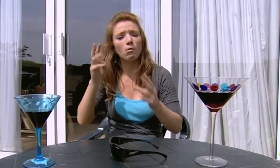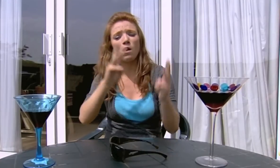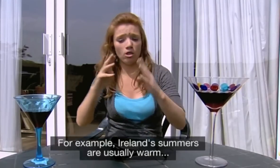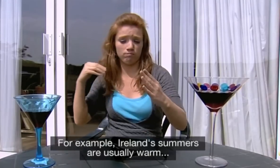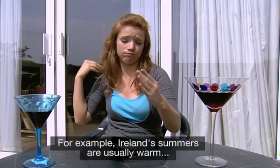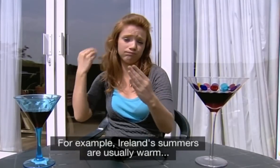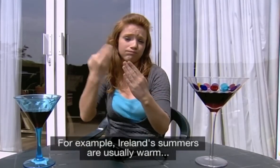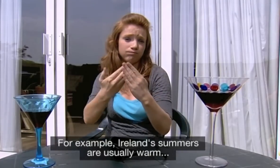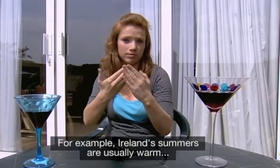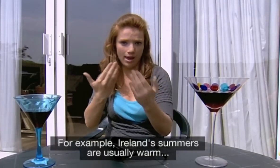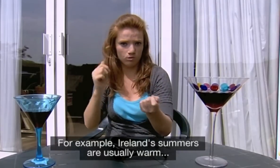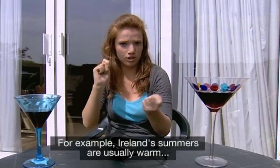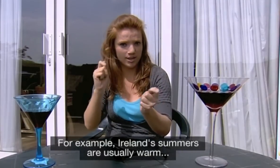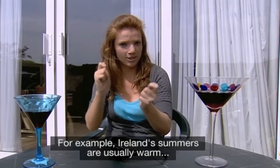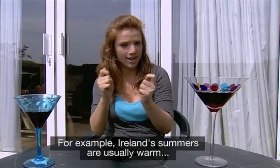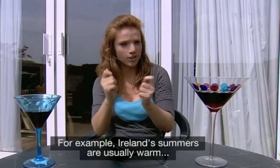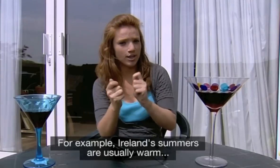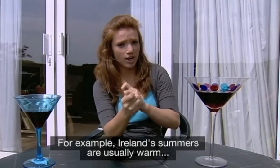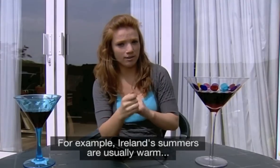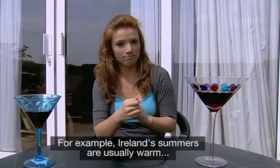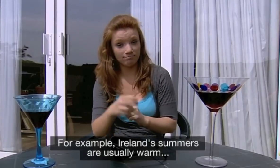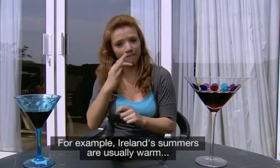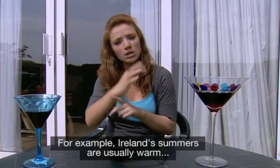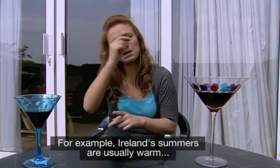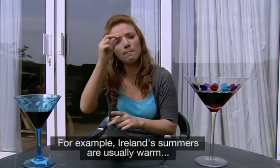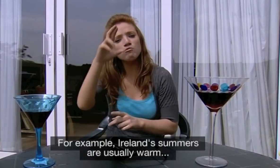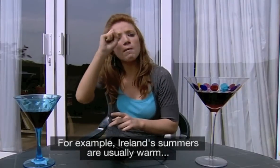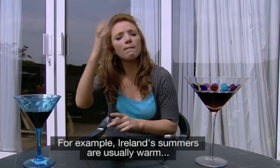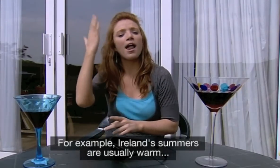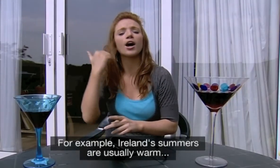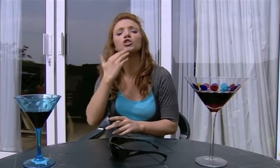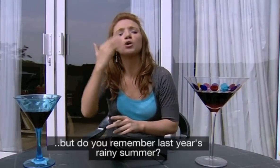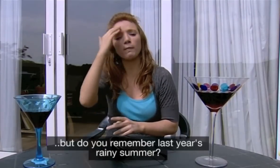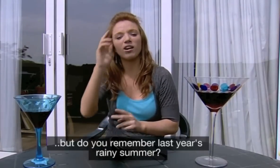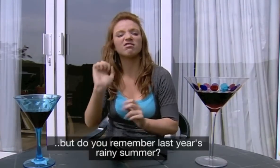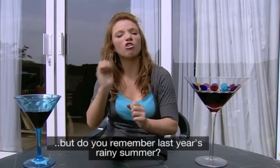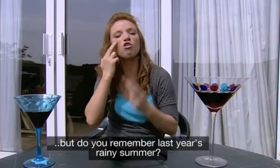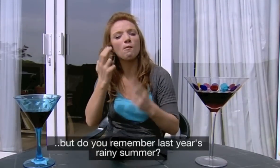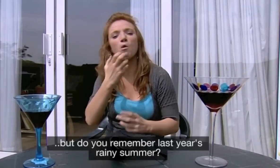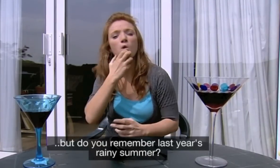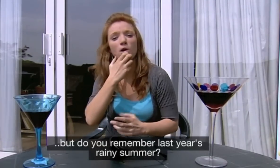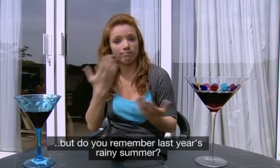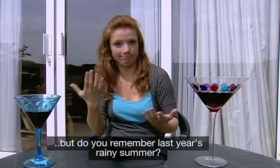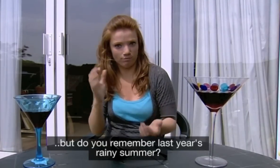For example, Ireland's summers are usually warm. But do you remember last year's rainy summer?